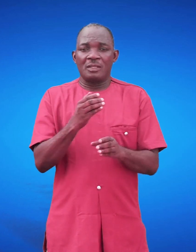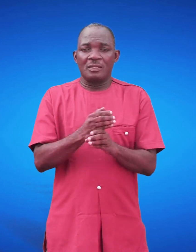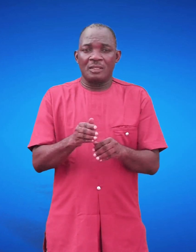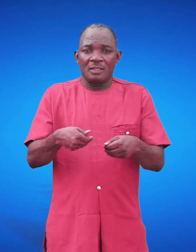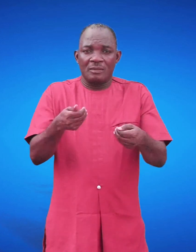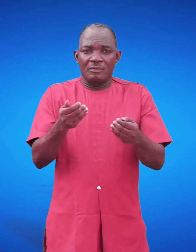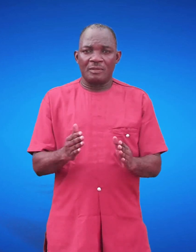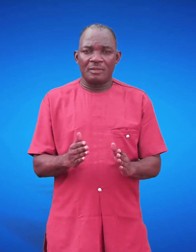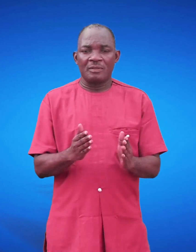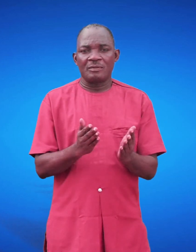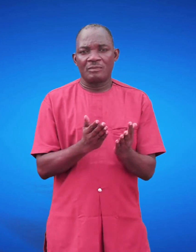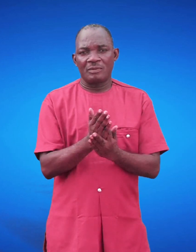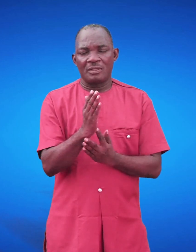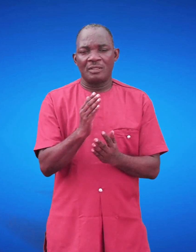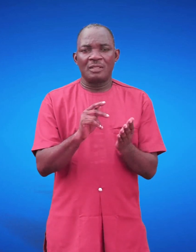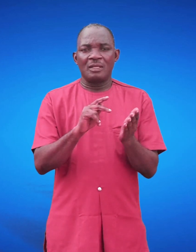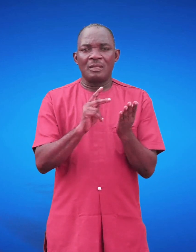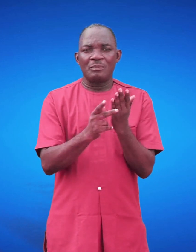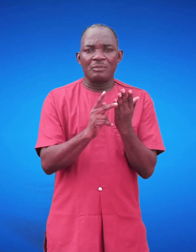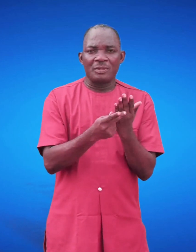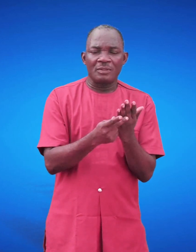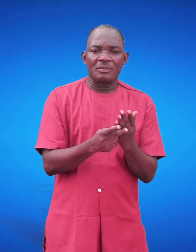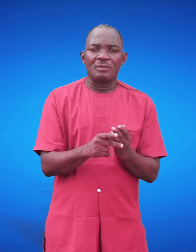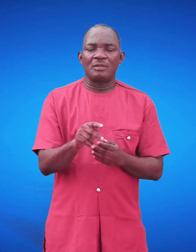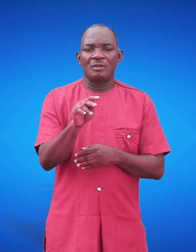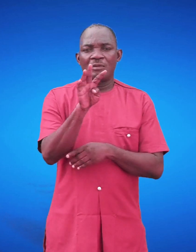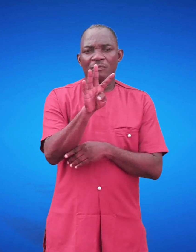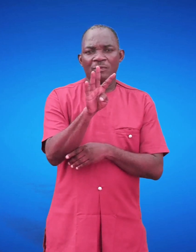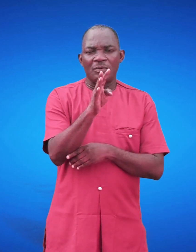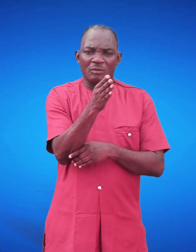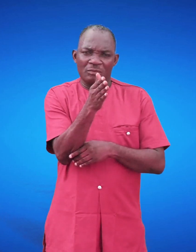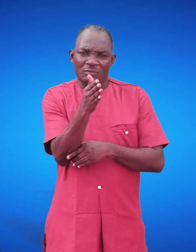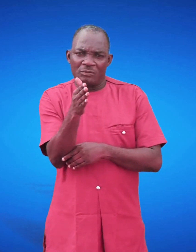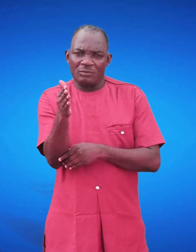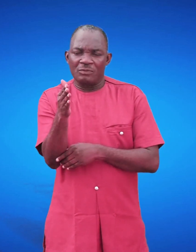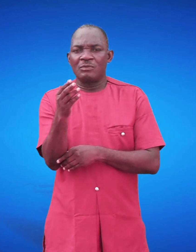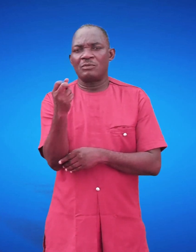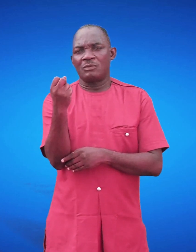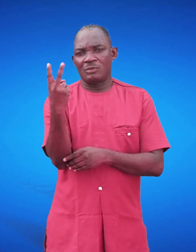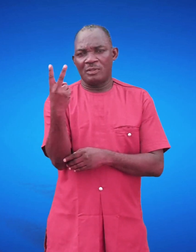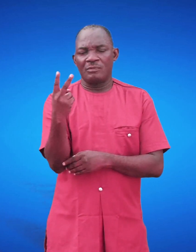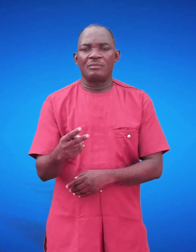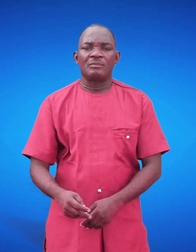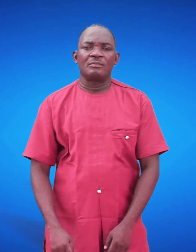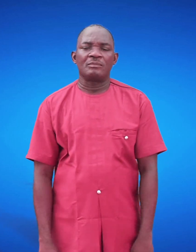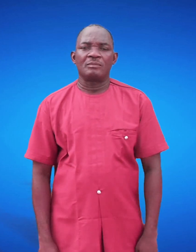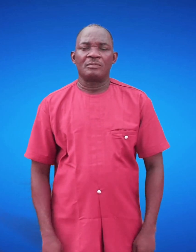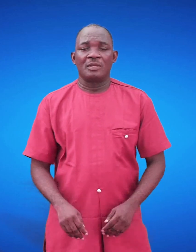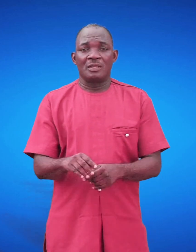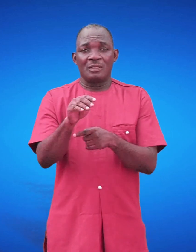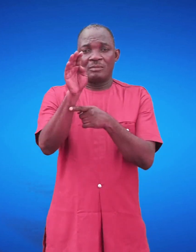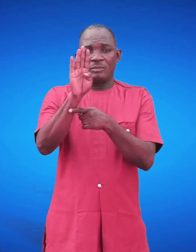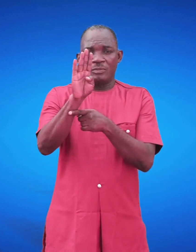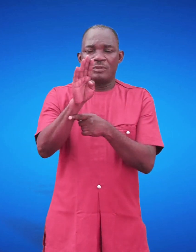Rights, pages 4 to 12. B.